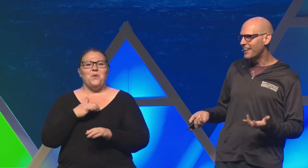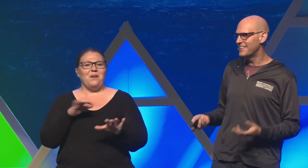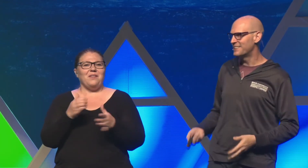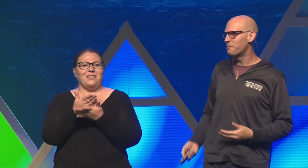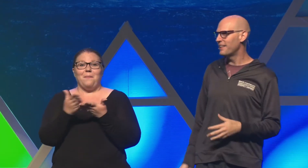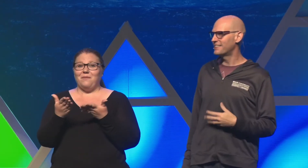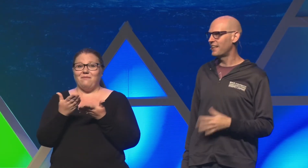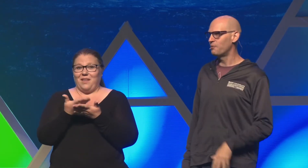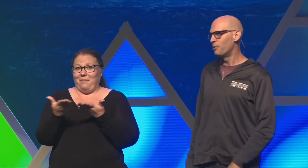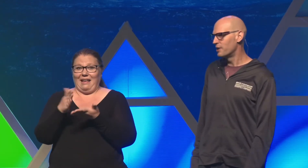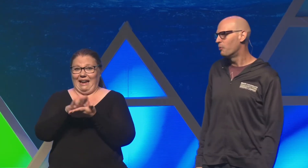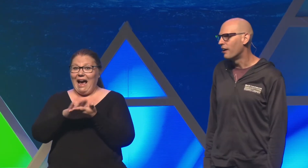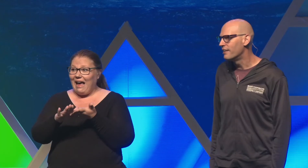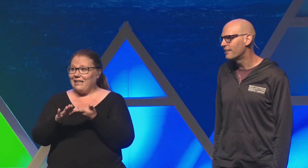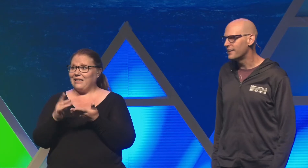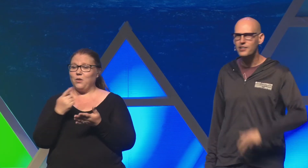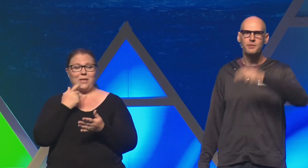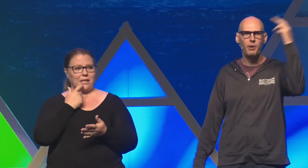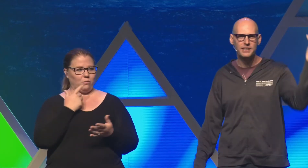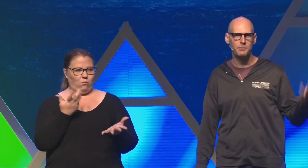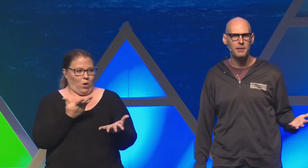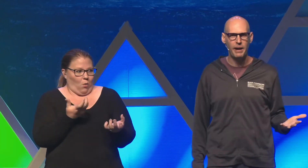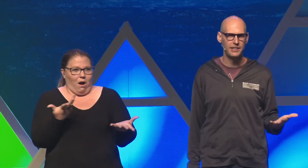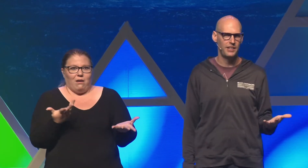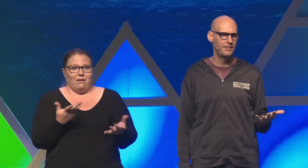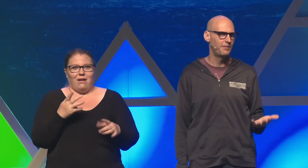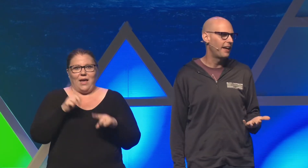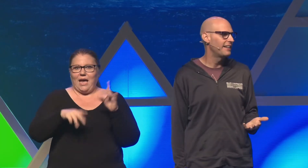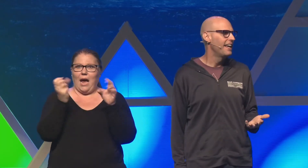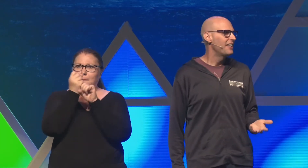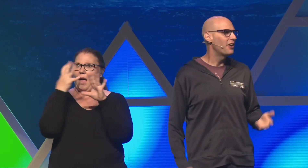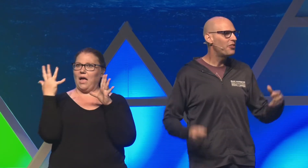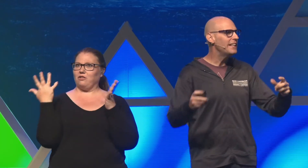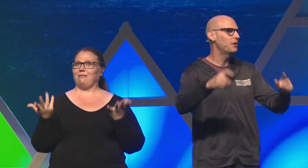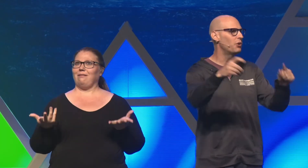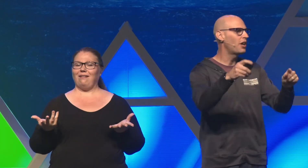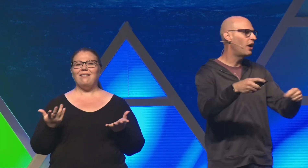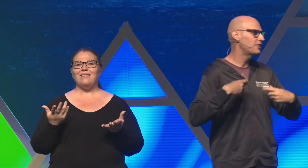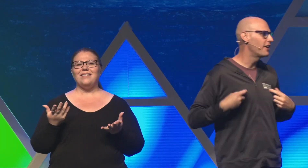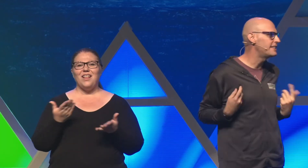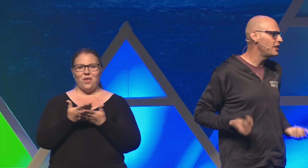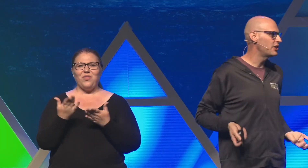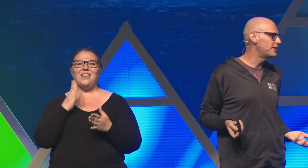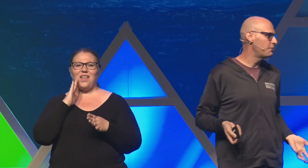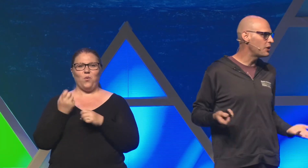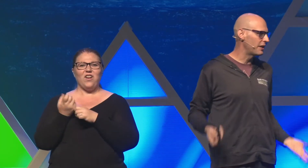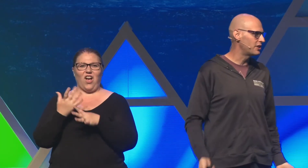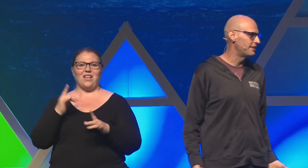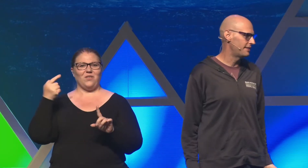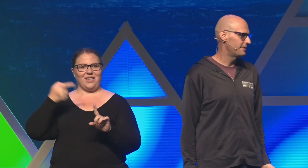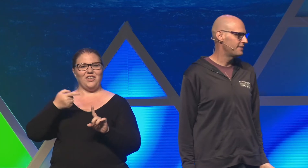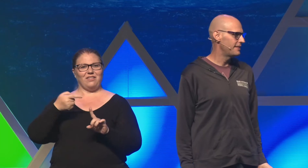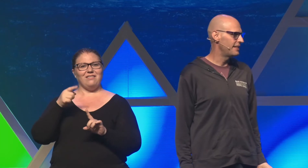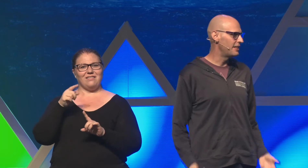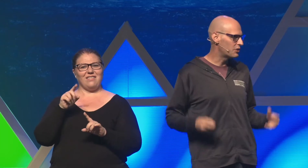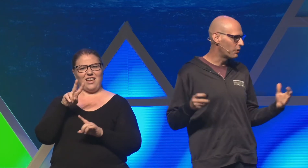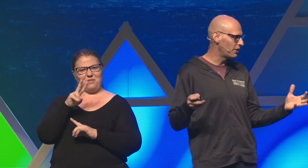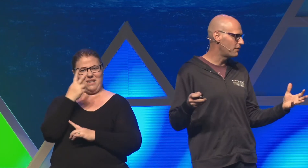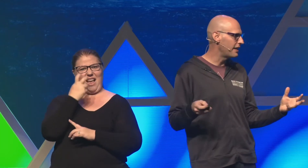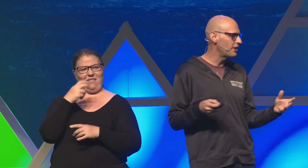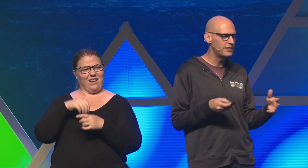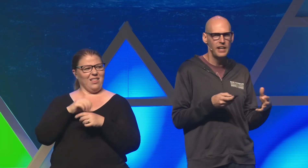something nice, and somebody's like, well, what do you want? Like, they couldn't possibly imagine, right? There are things that will cause our intentions to be questioned in